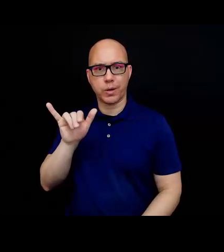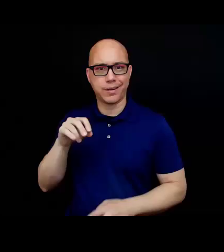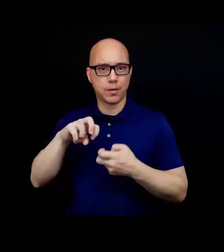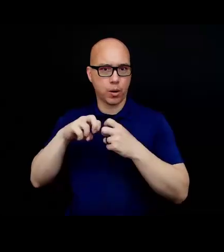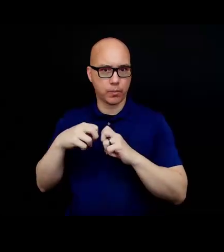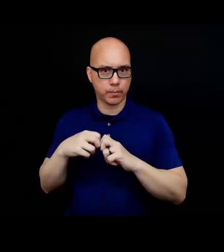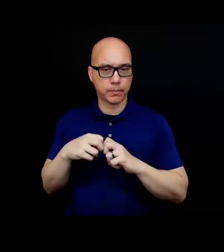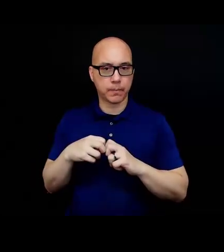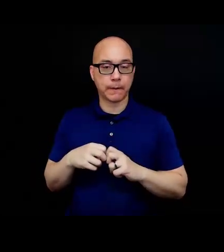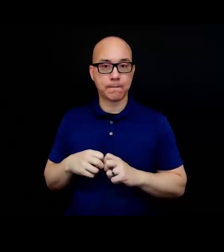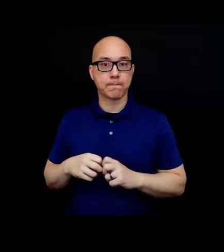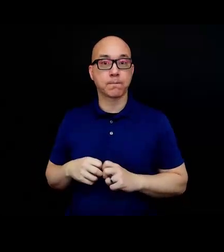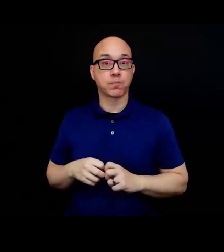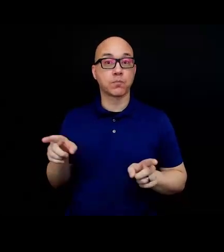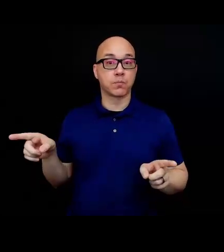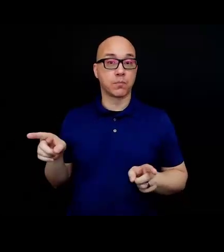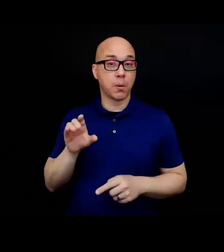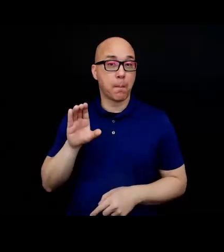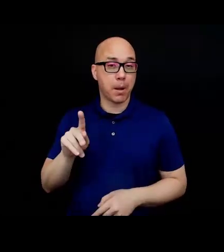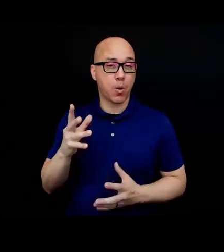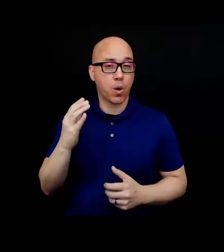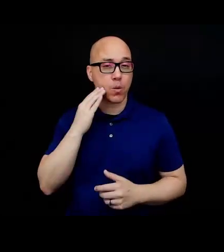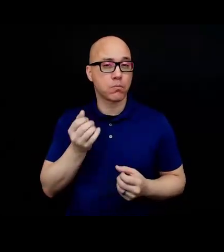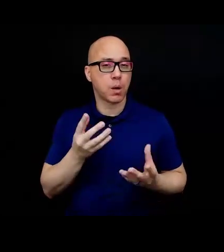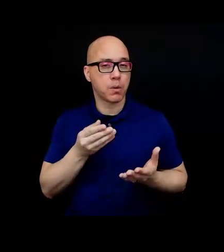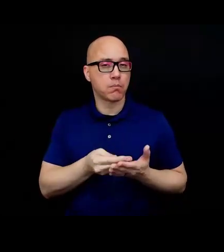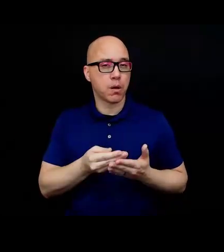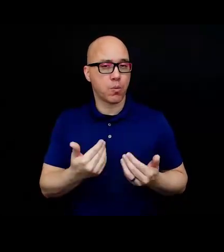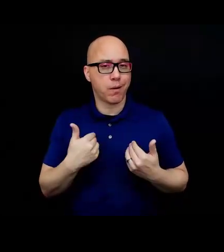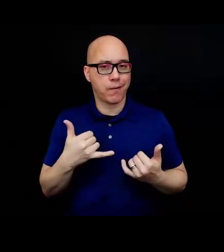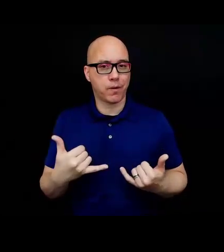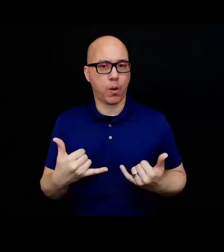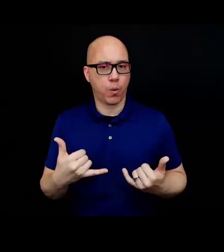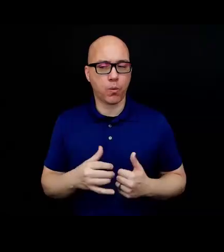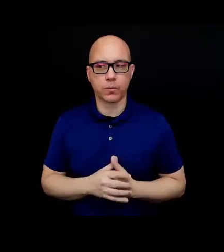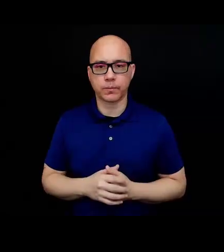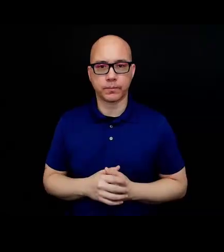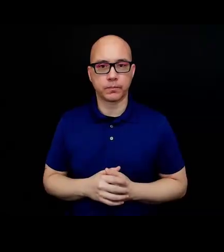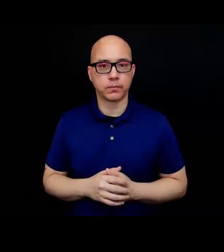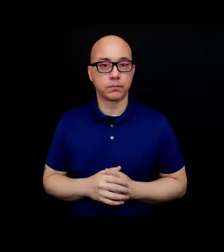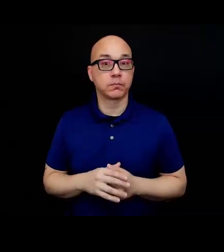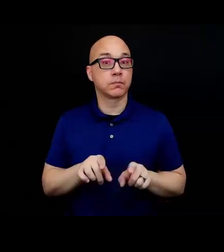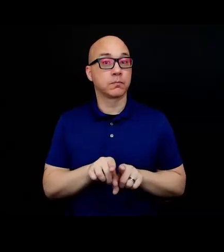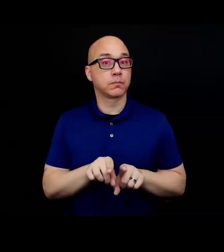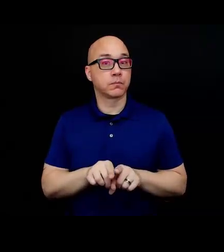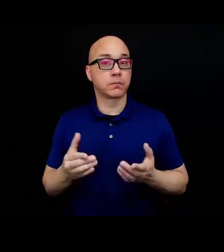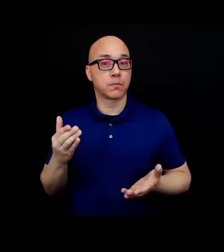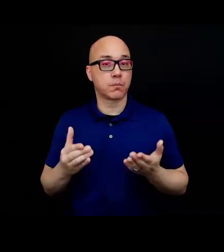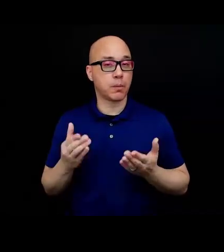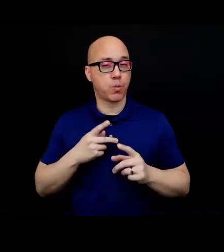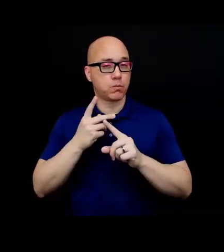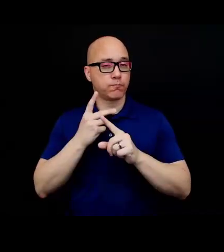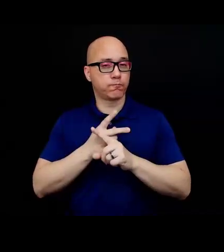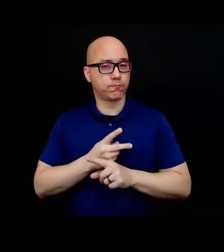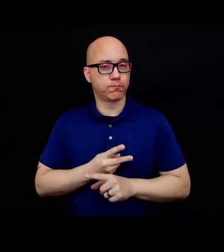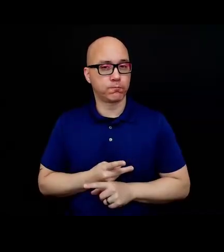know how liquid you are. And then they also may run what's called a current ratio